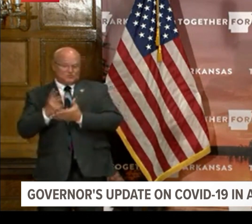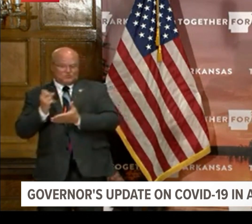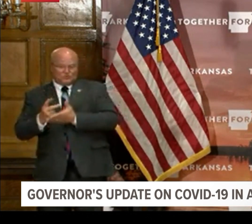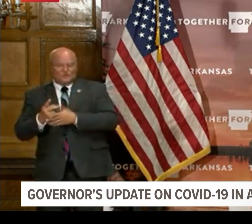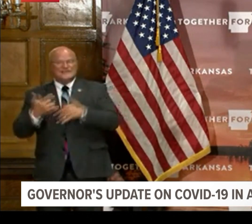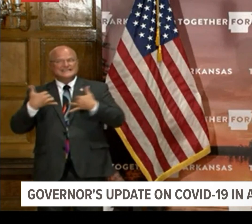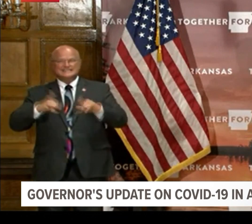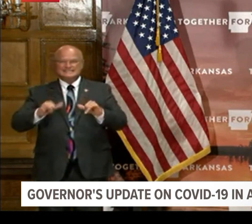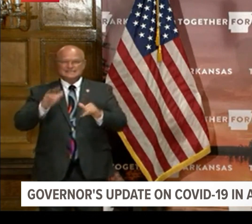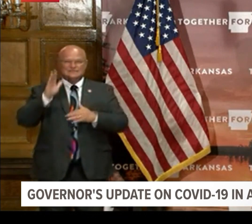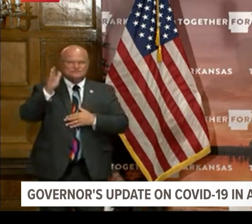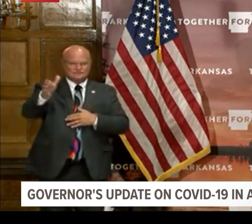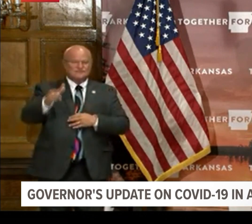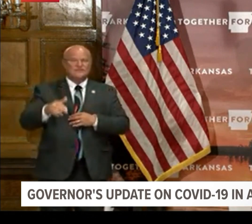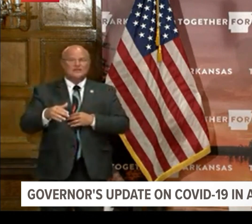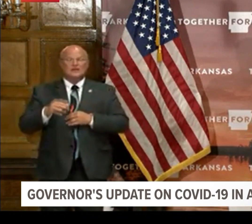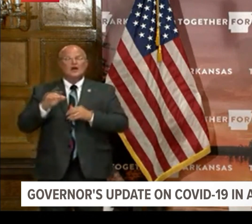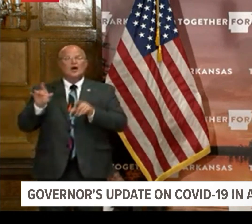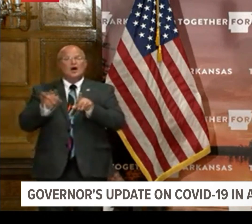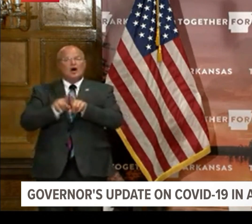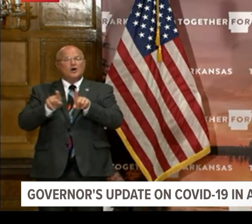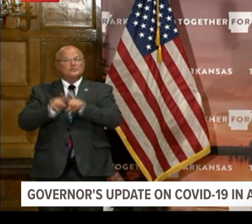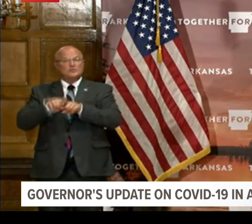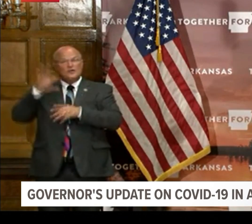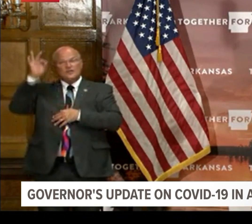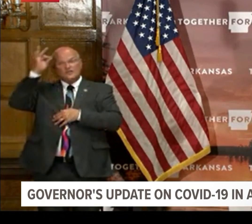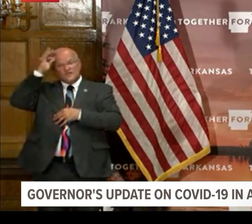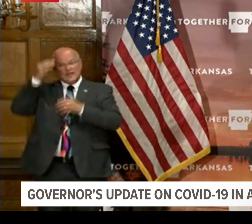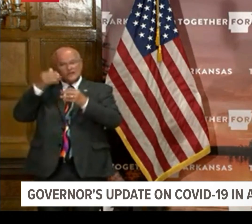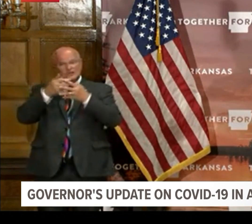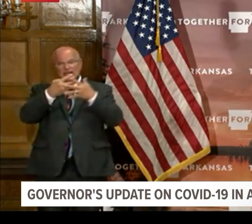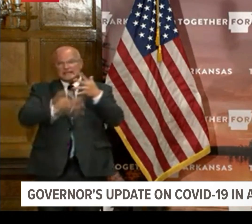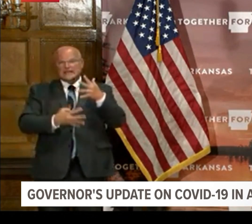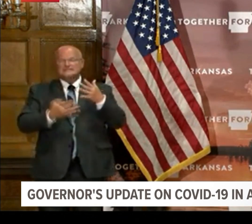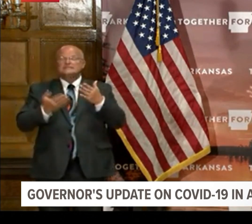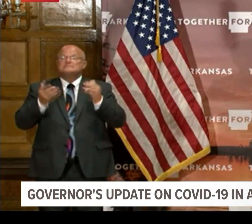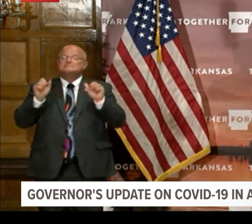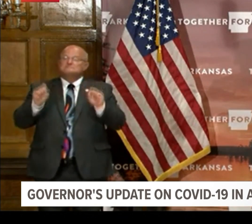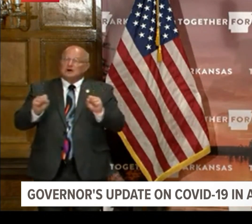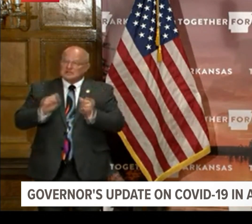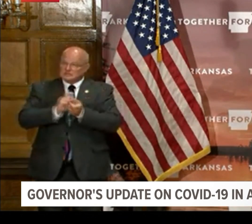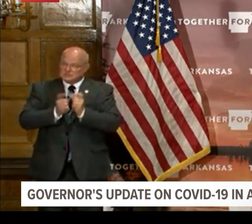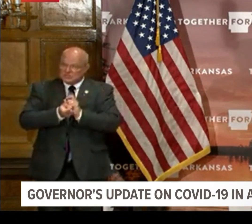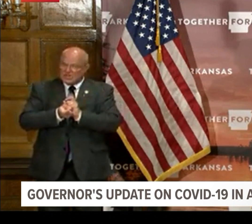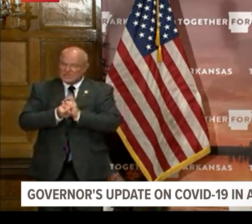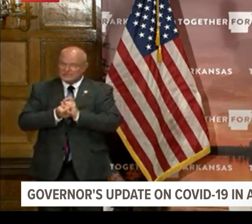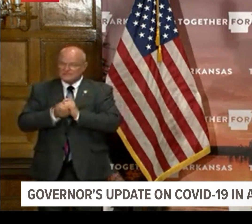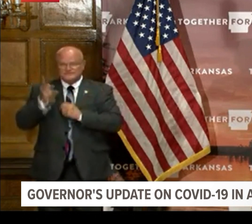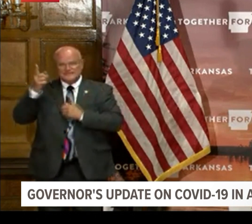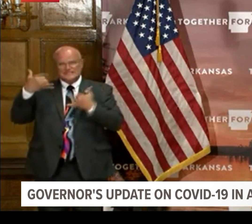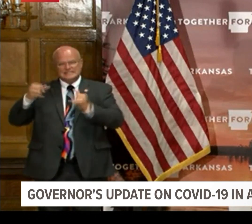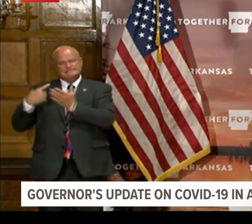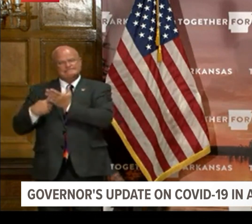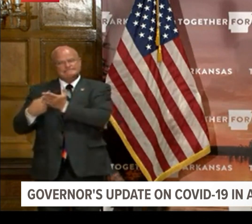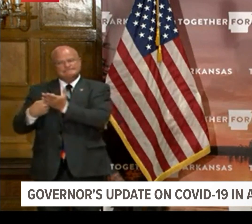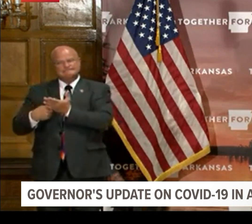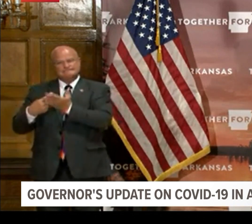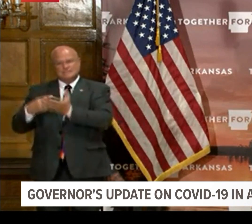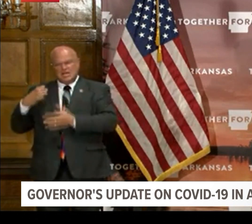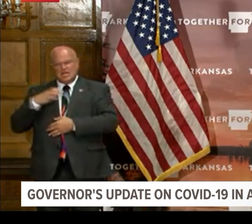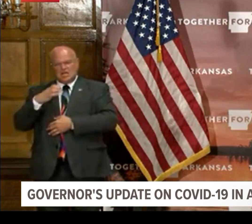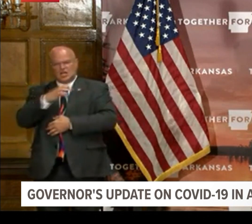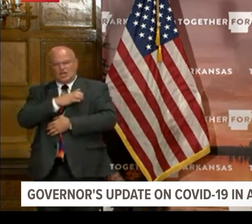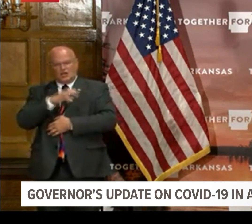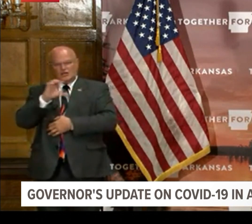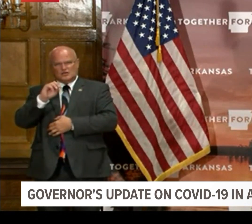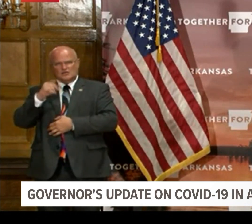And I also caution that the federal guidance could change. They're still in discussions. They're still in debate. Congress still could